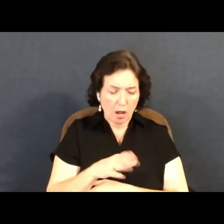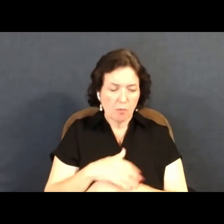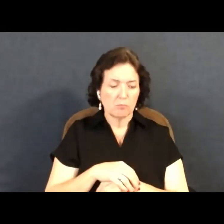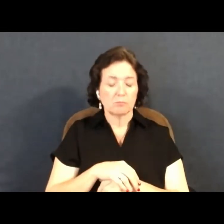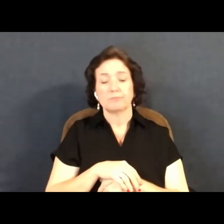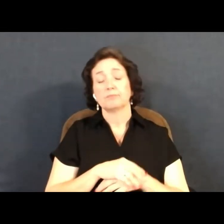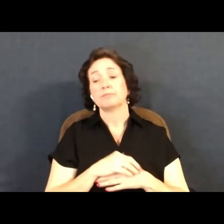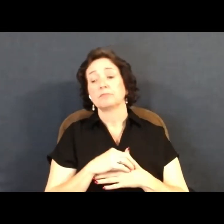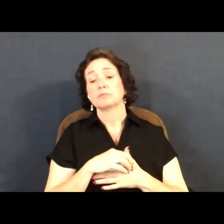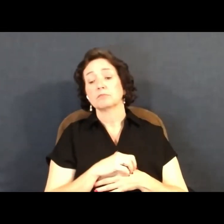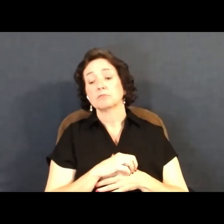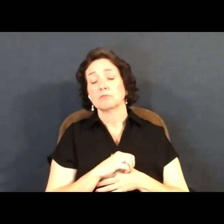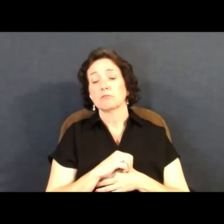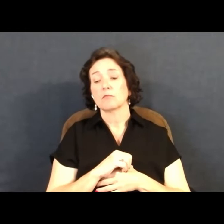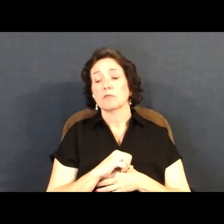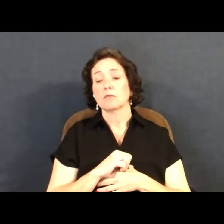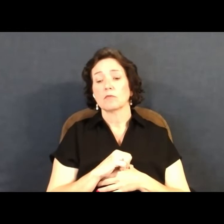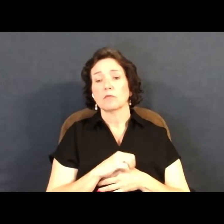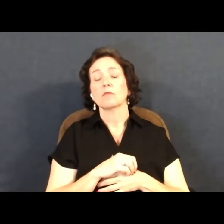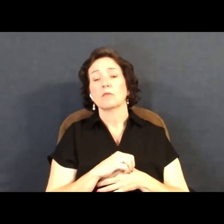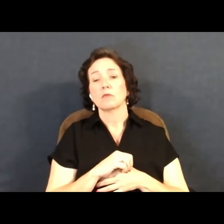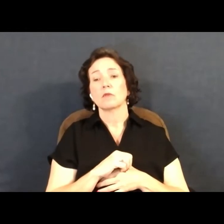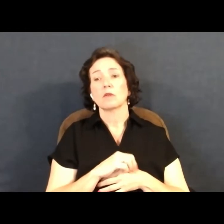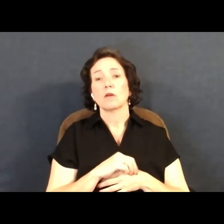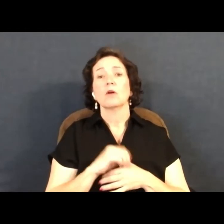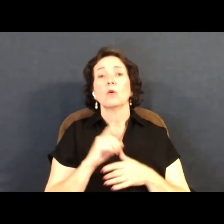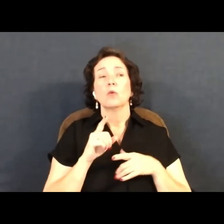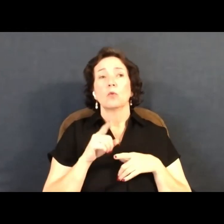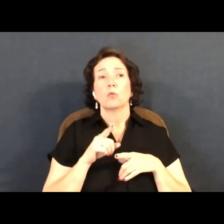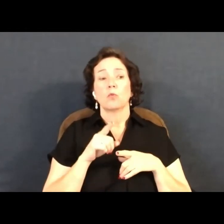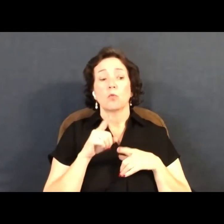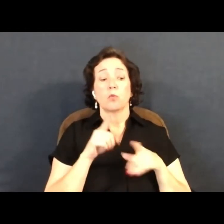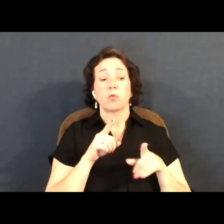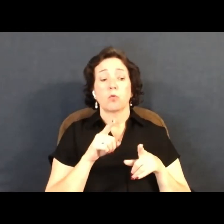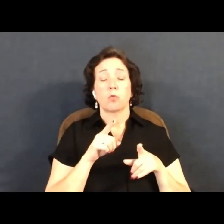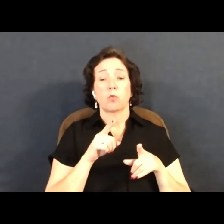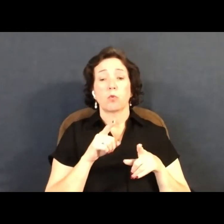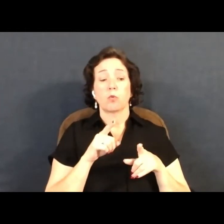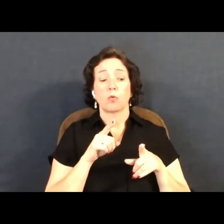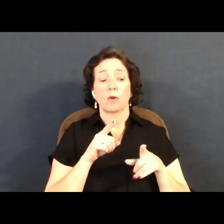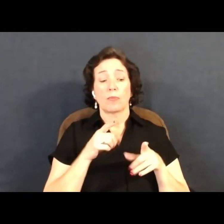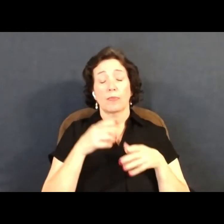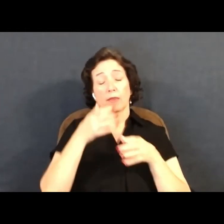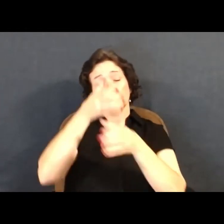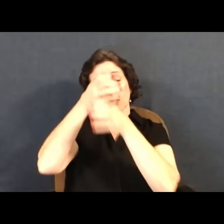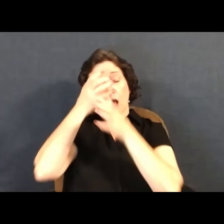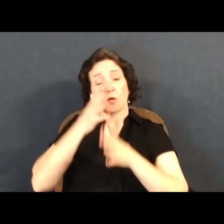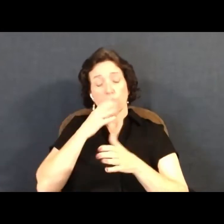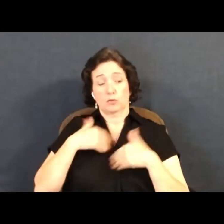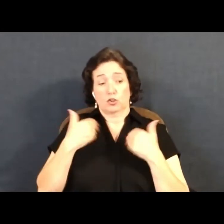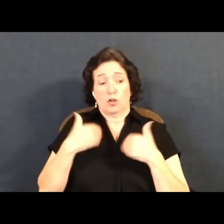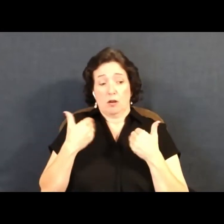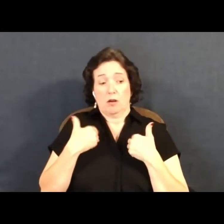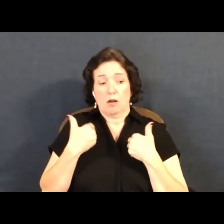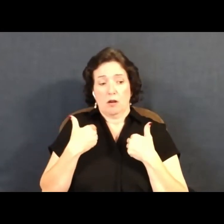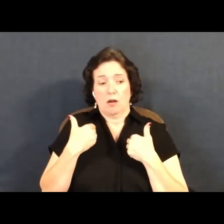Now, when he had been a young and impetuous young man, that scholar had saved